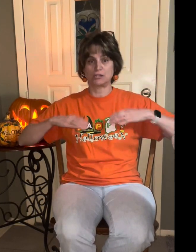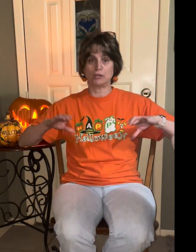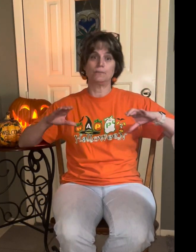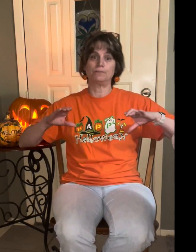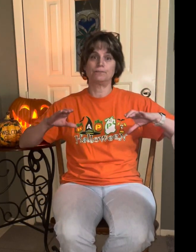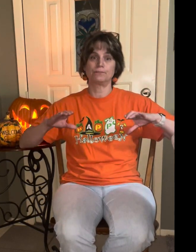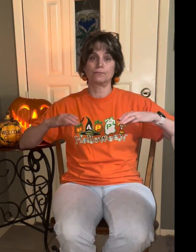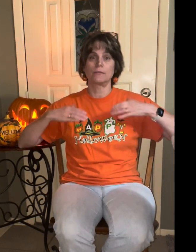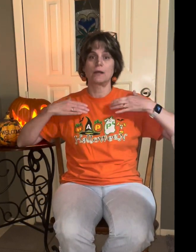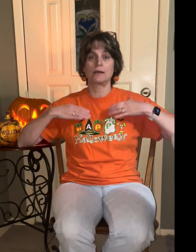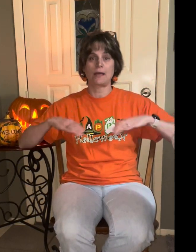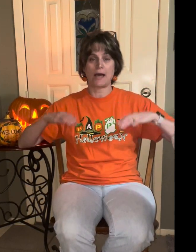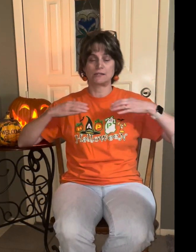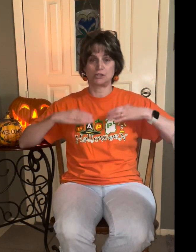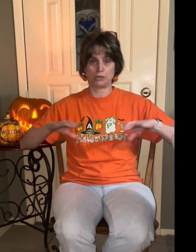costume, costume.